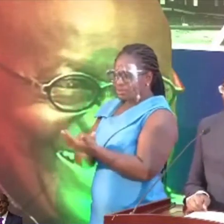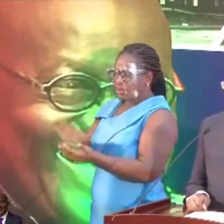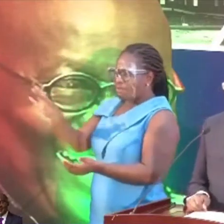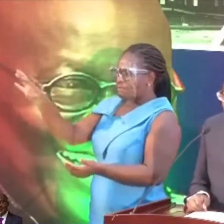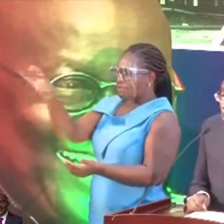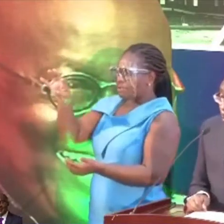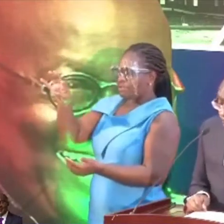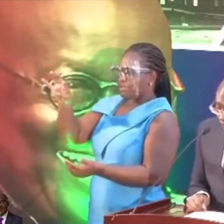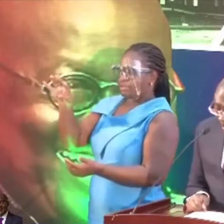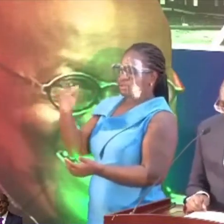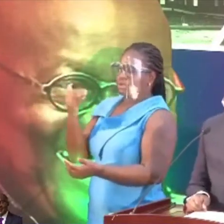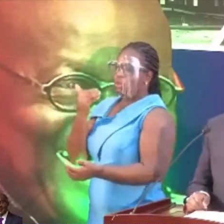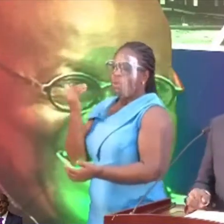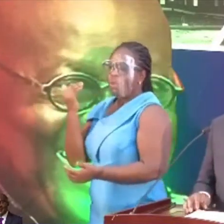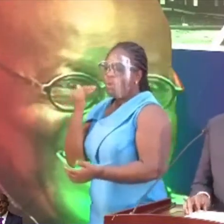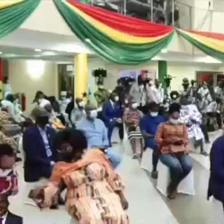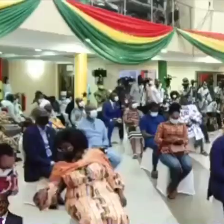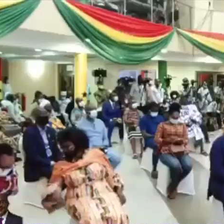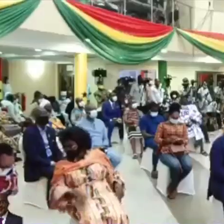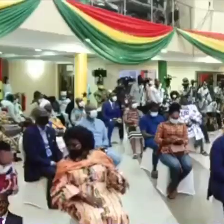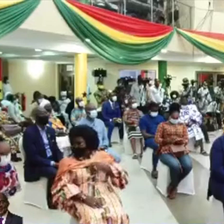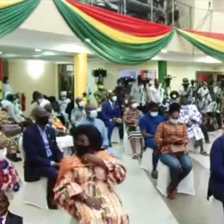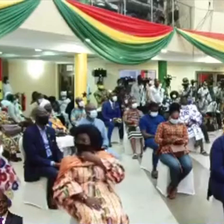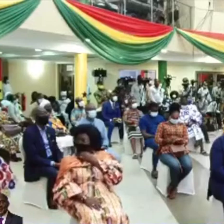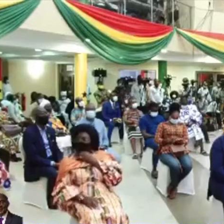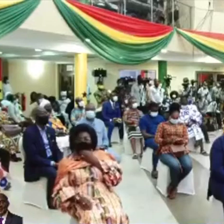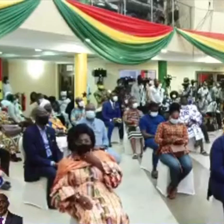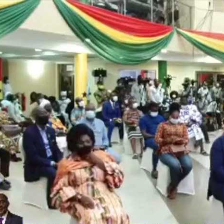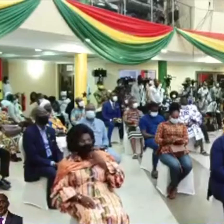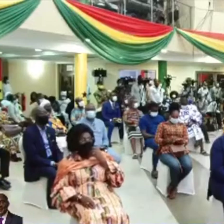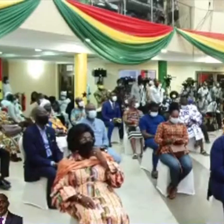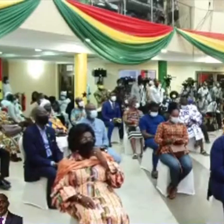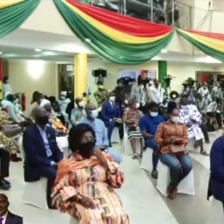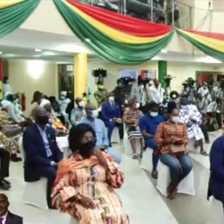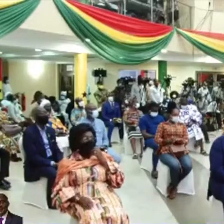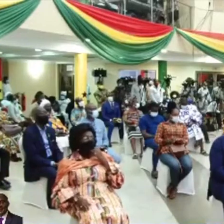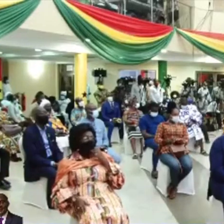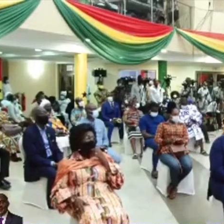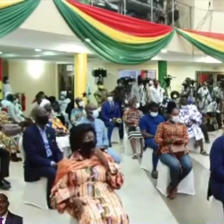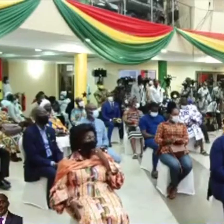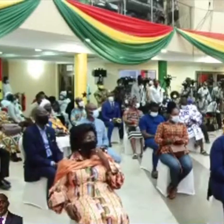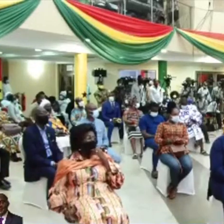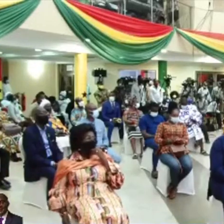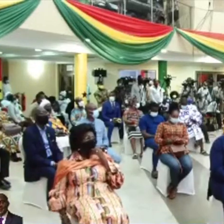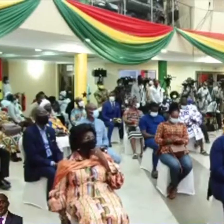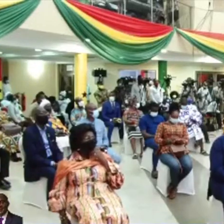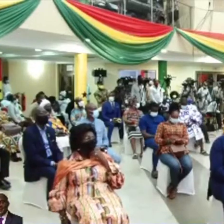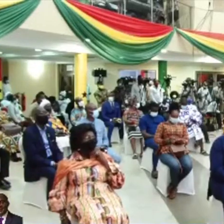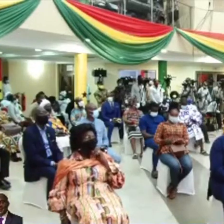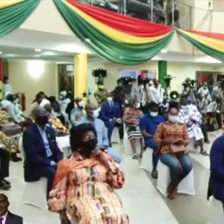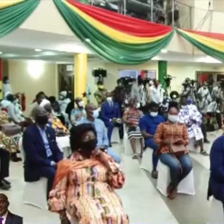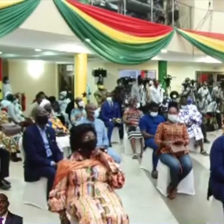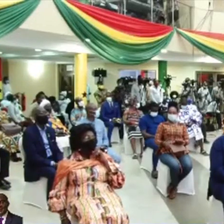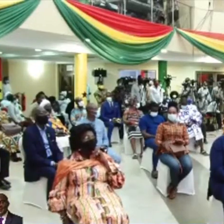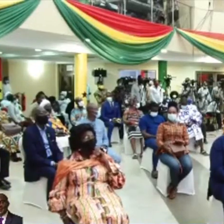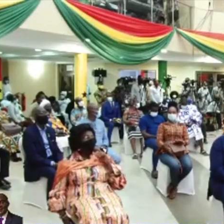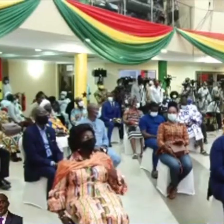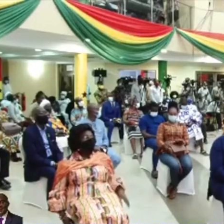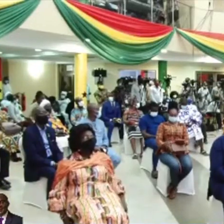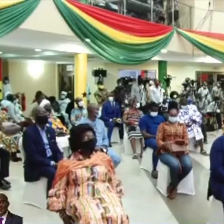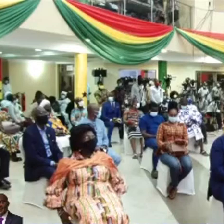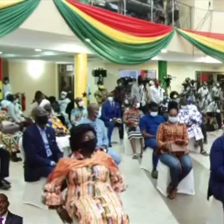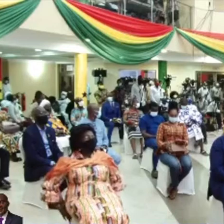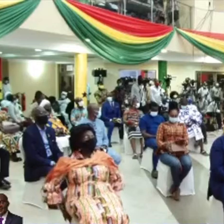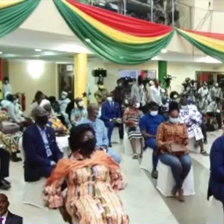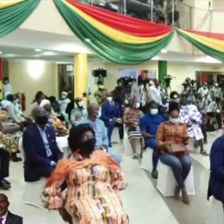28,485 household toilets. Then you have the Sustainable Rural Water and Sanitation Project, where